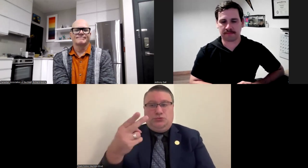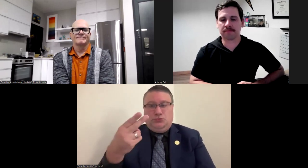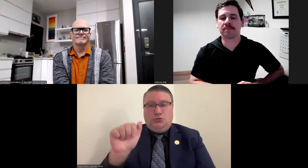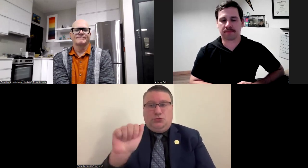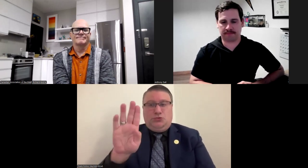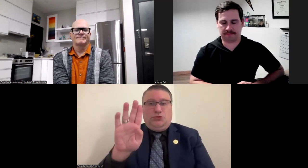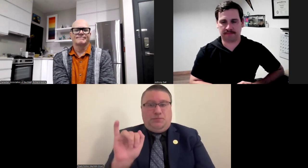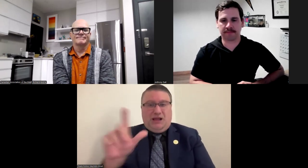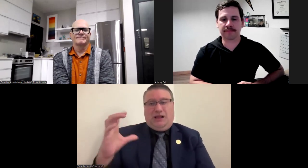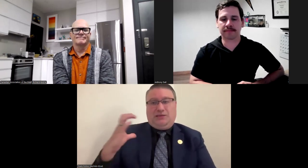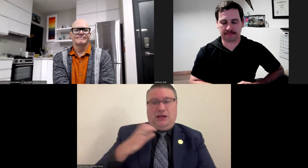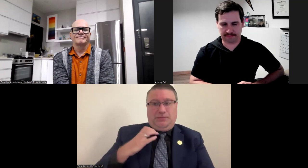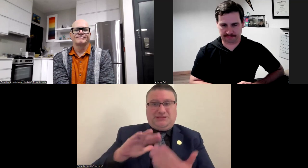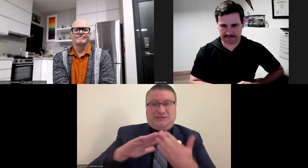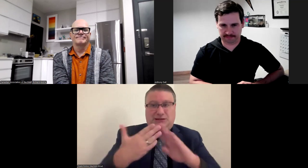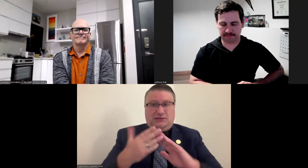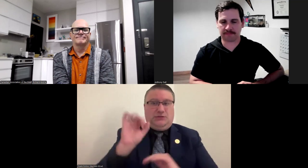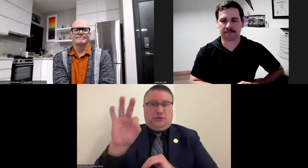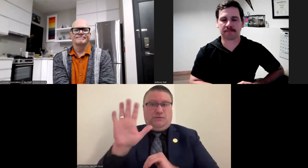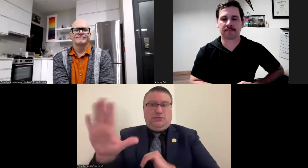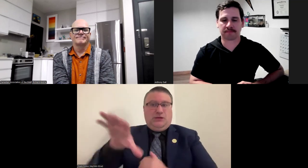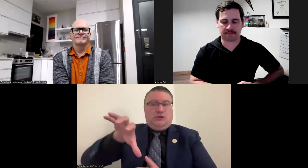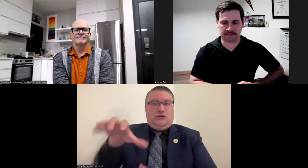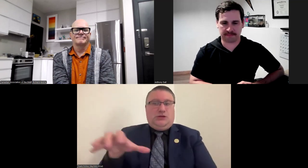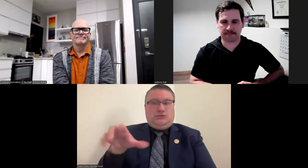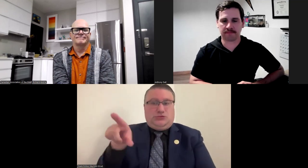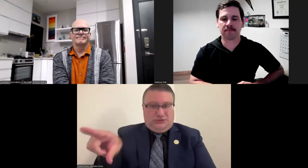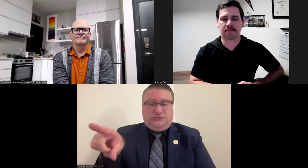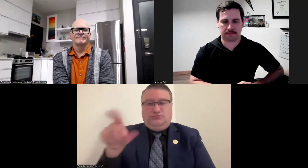It's going to be in Dubai, or sorry, Abu Dhabi, the capital city.